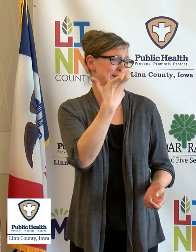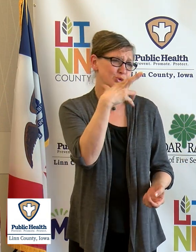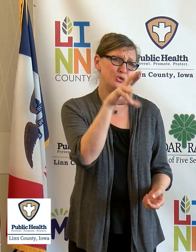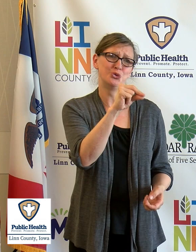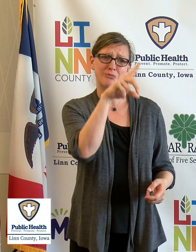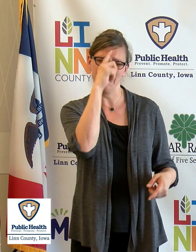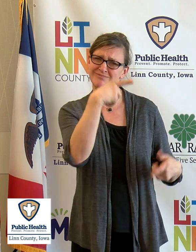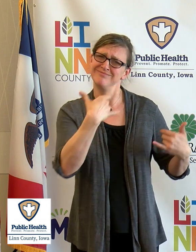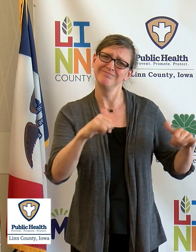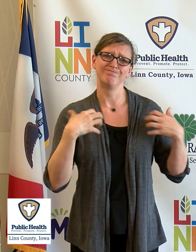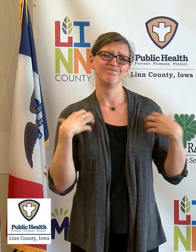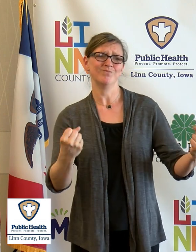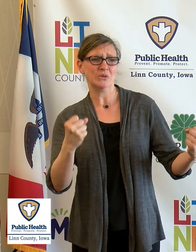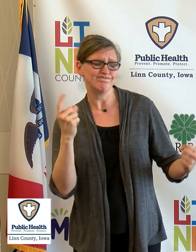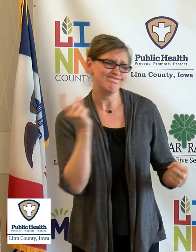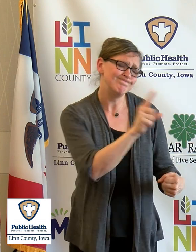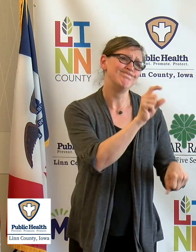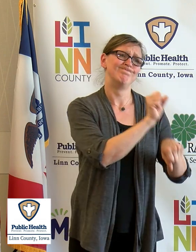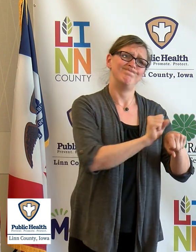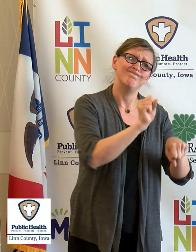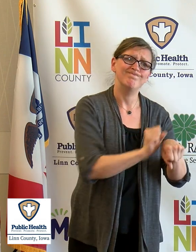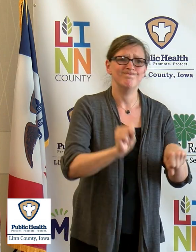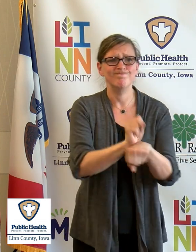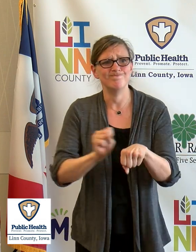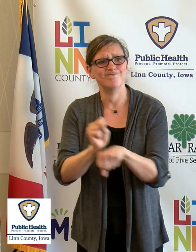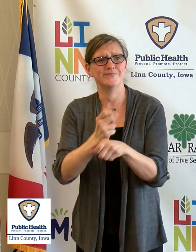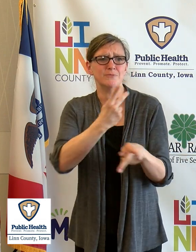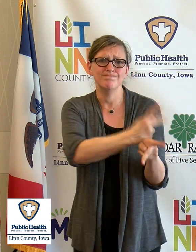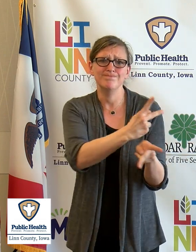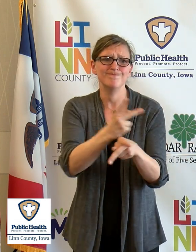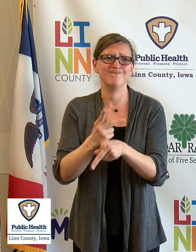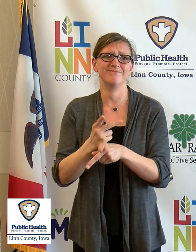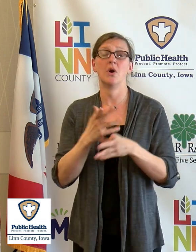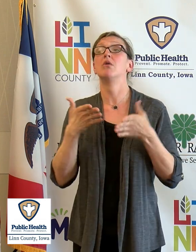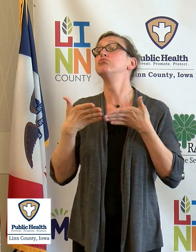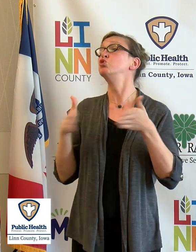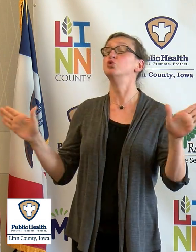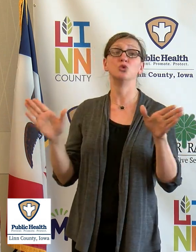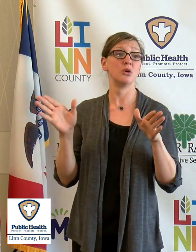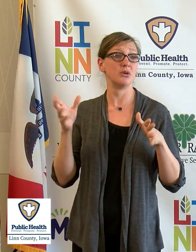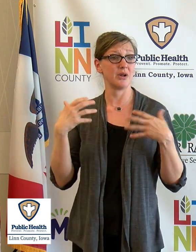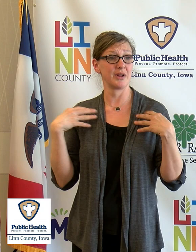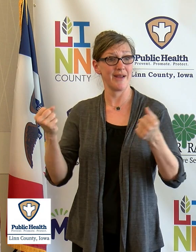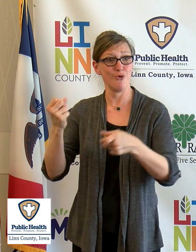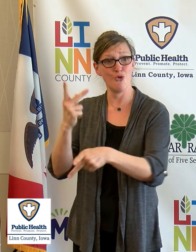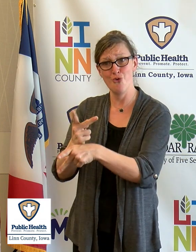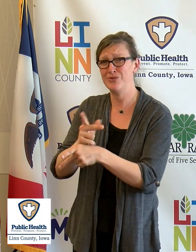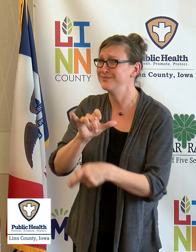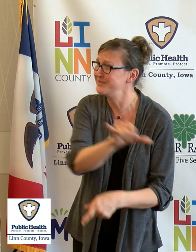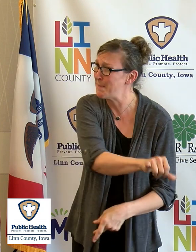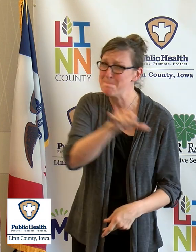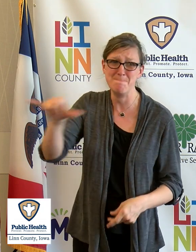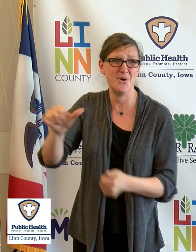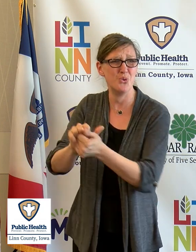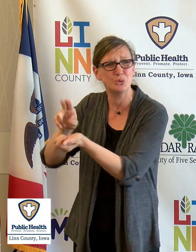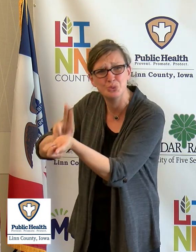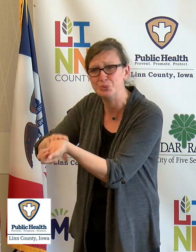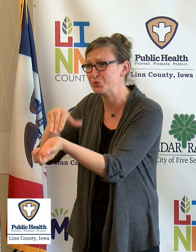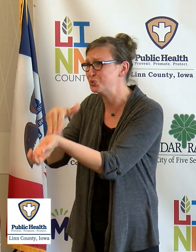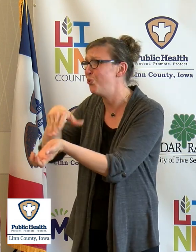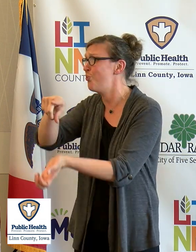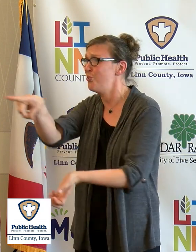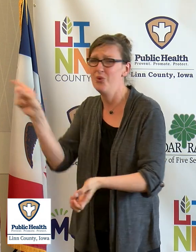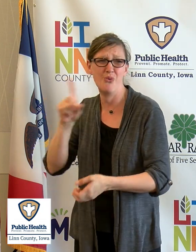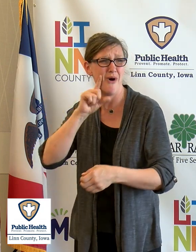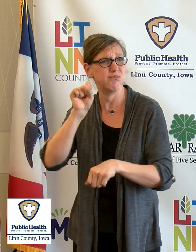impossible for me to communicate how hard these individuals work to keep us all safe. They spend countless hours on contact